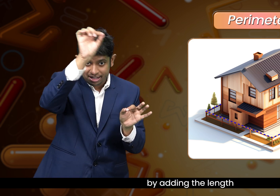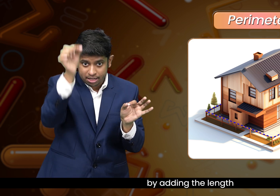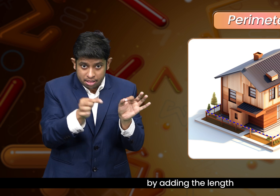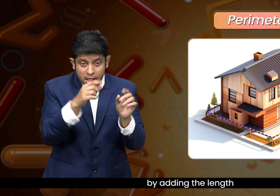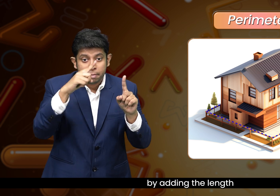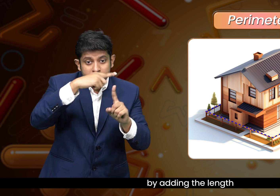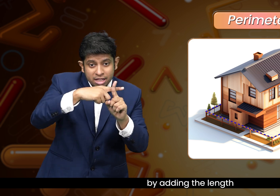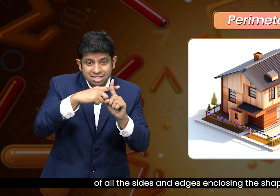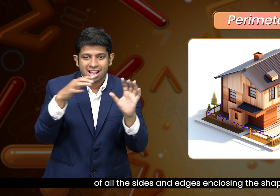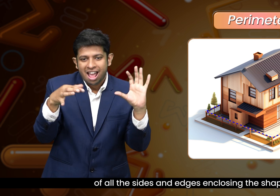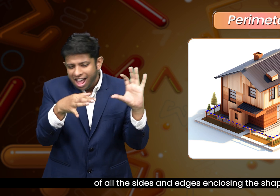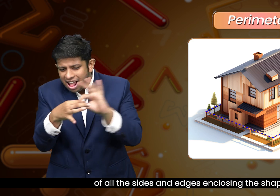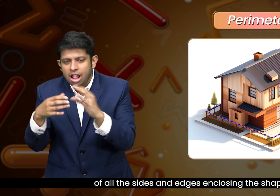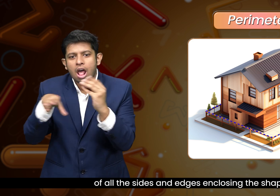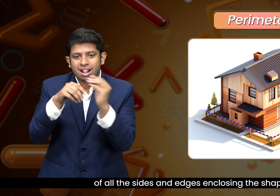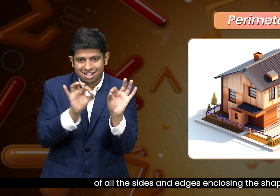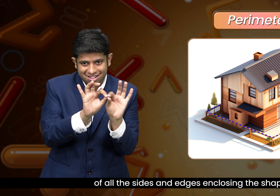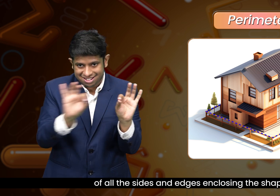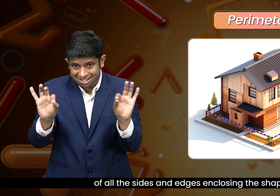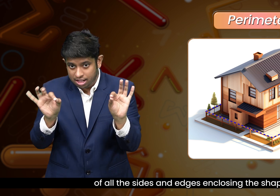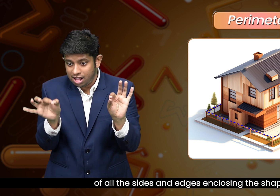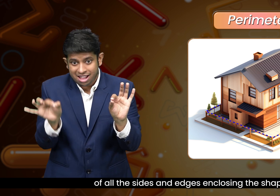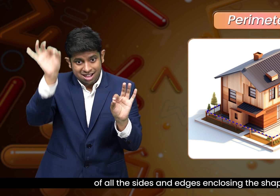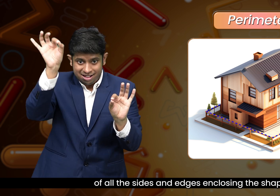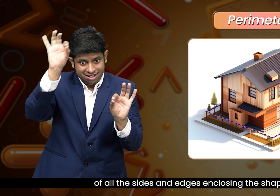adding the length of all the sides and edges enclosing the shape.